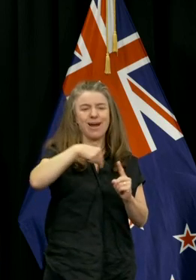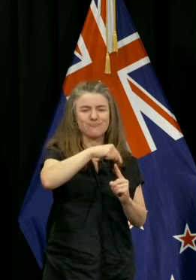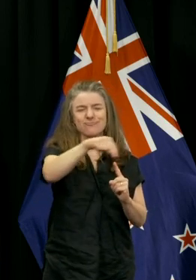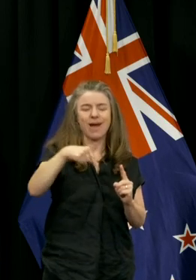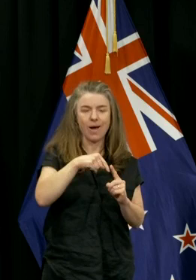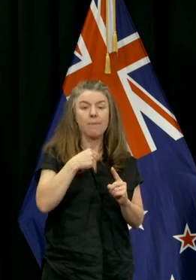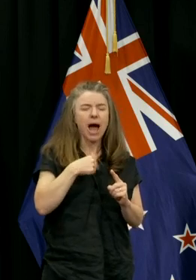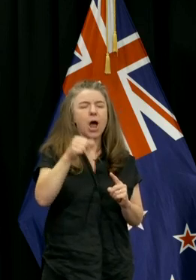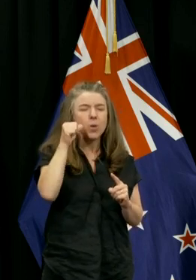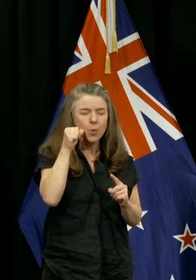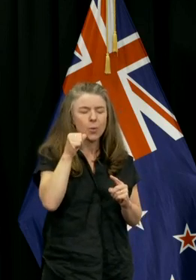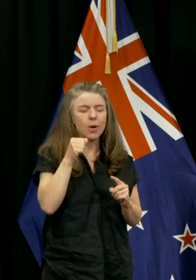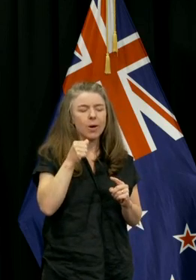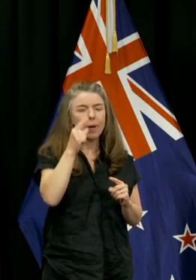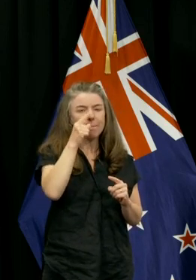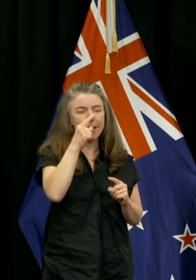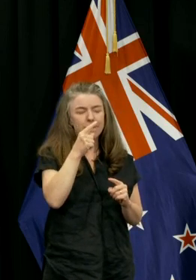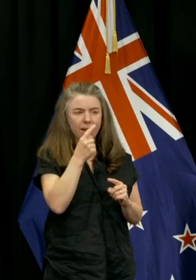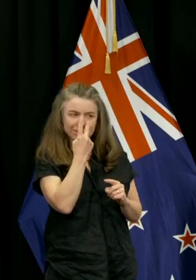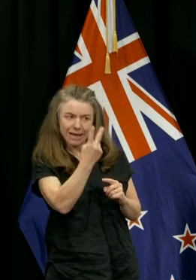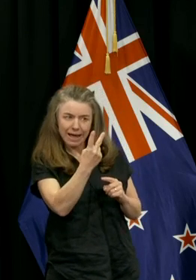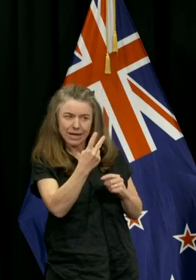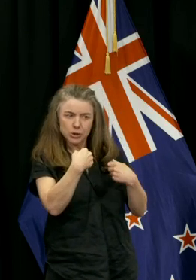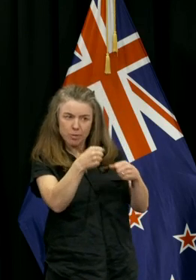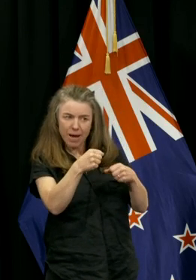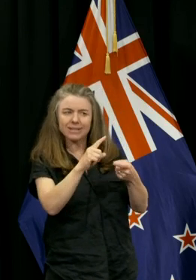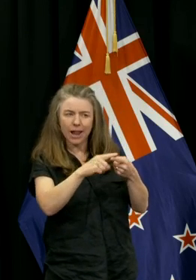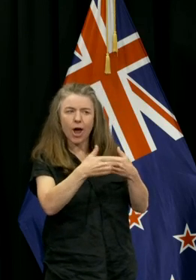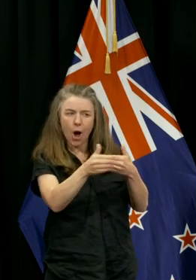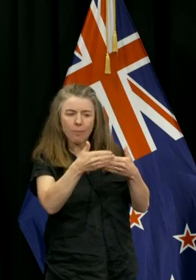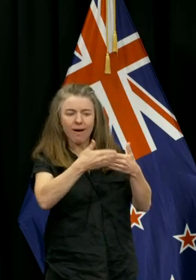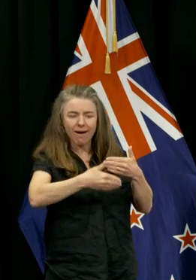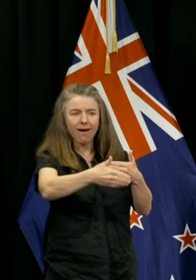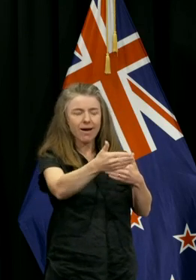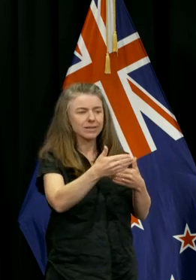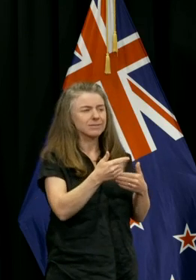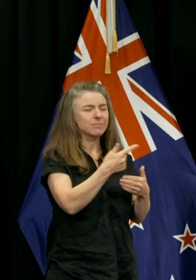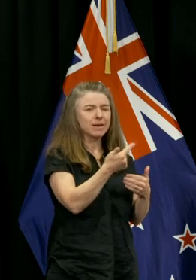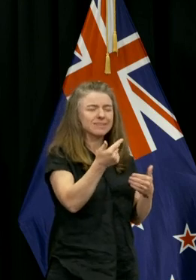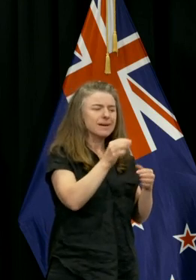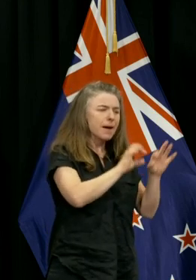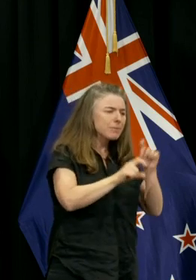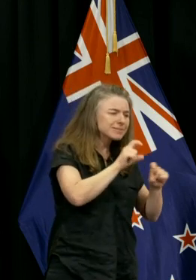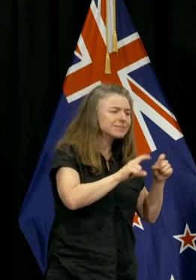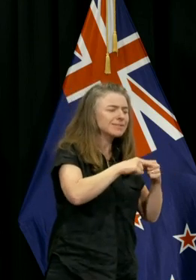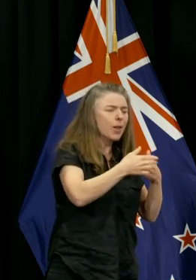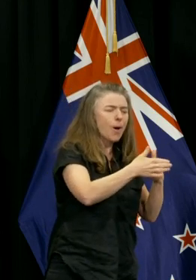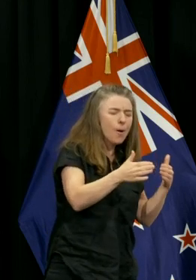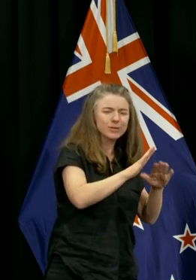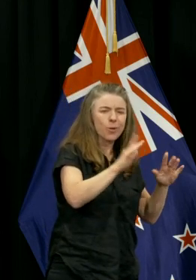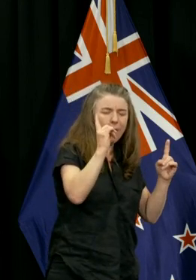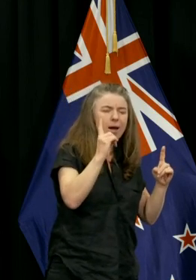started, once people saw the supermarket would still be open, once they saw that essential services would be there, that we would start to see some